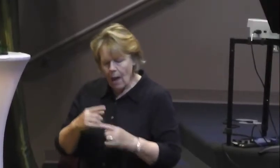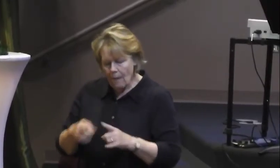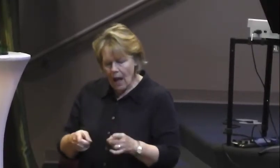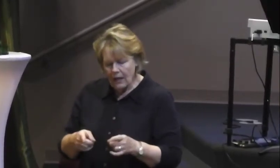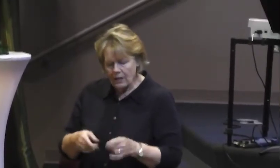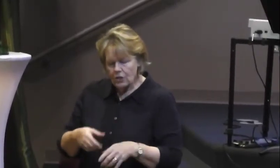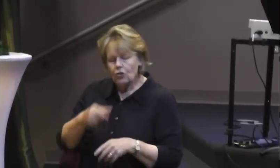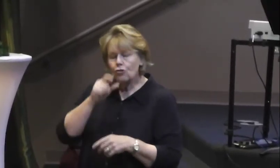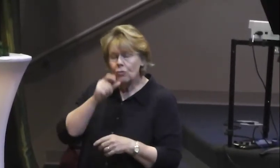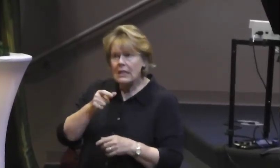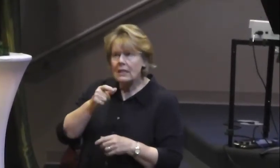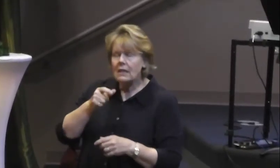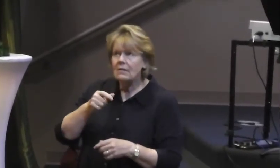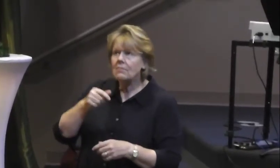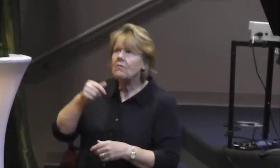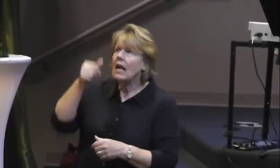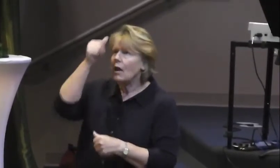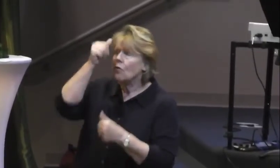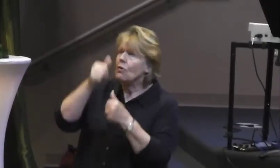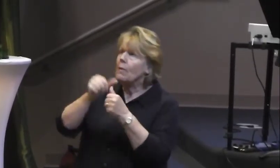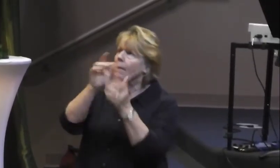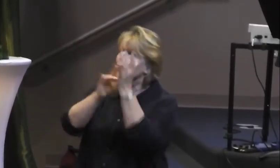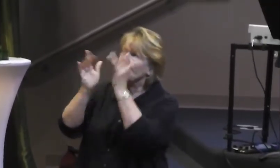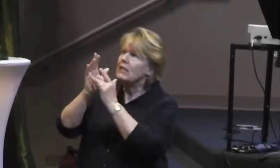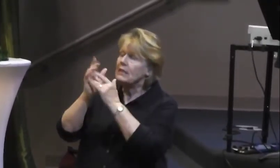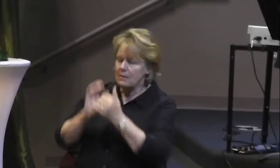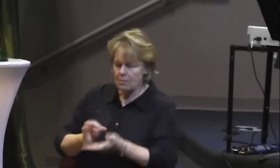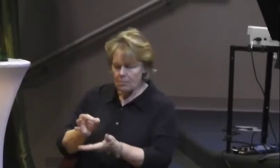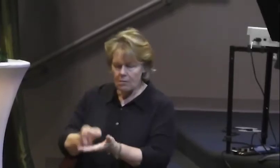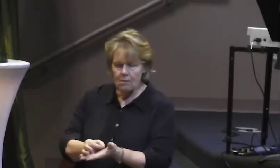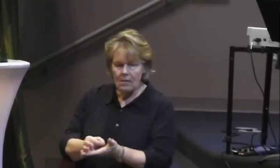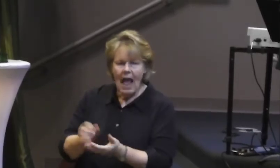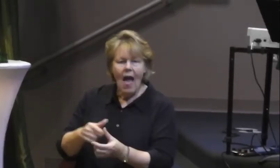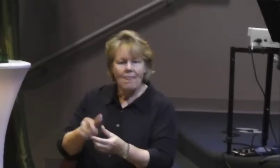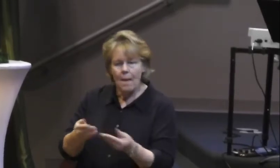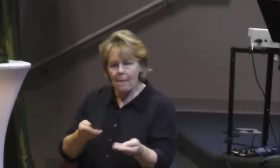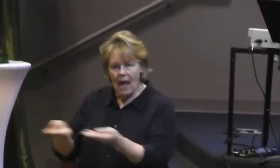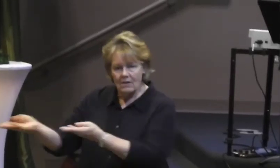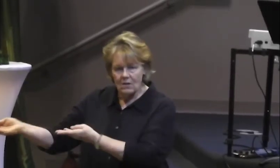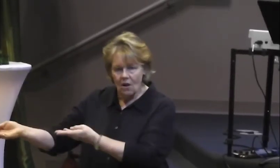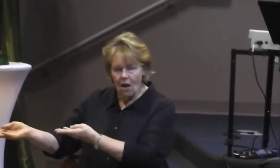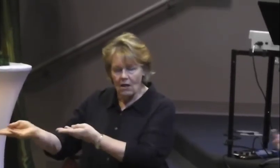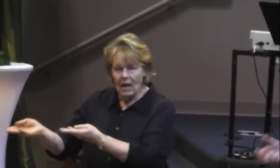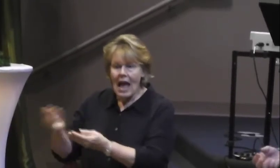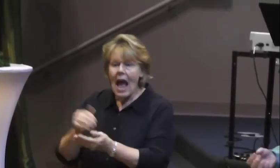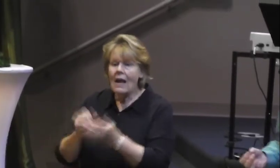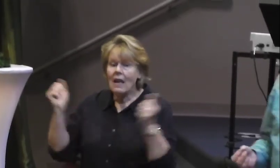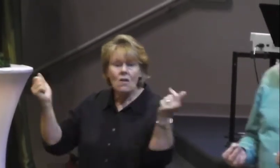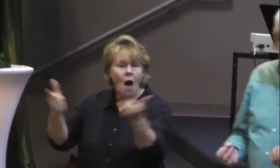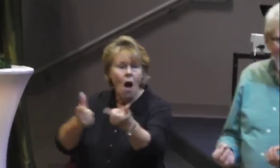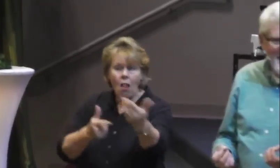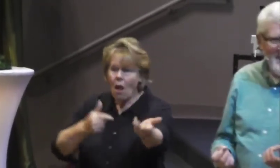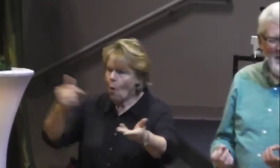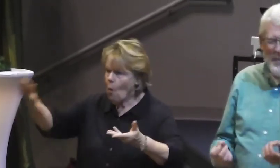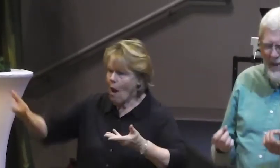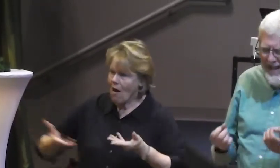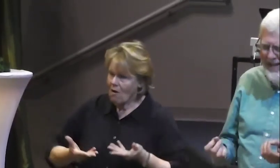in the tray, and then pass the tray on. Again, all of you are welcome. Let this be time. The very